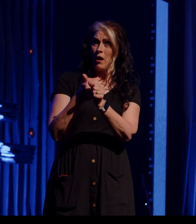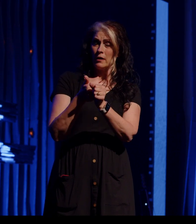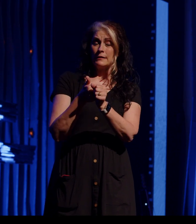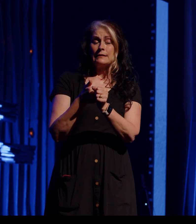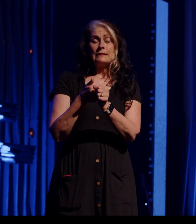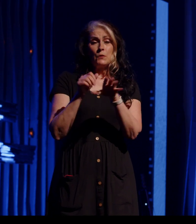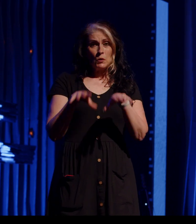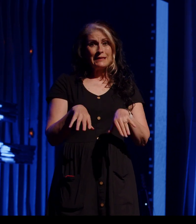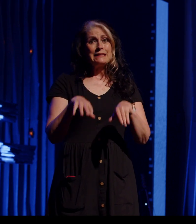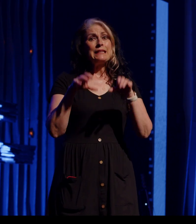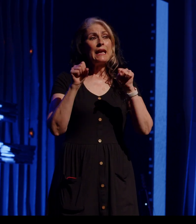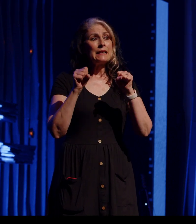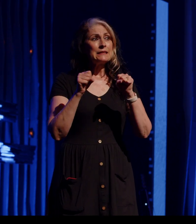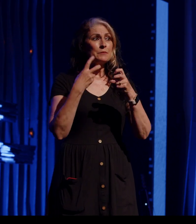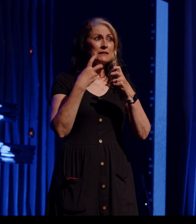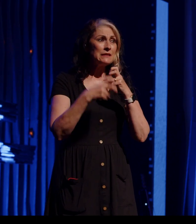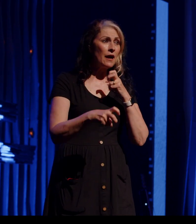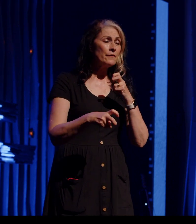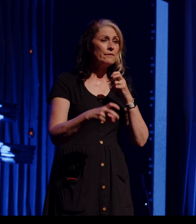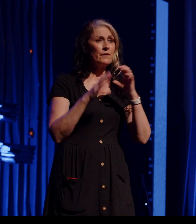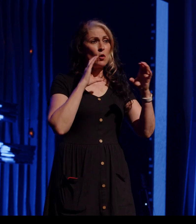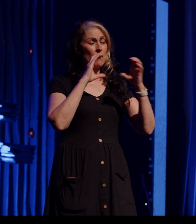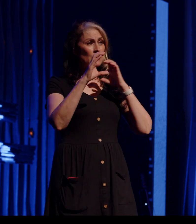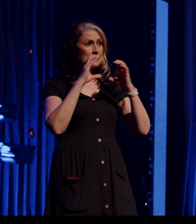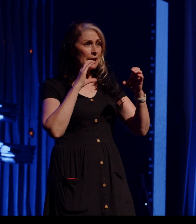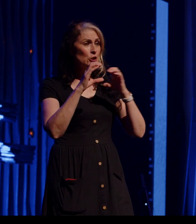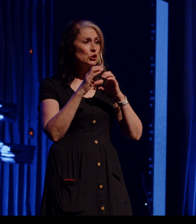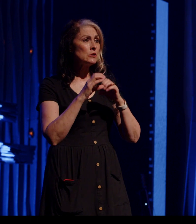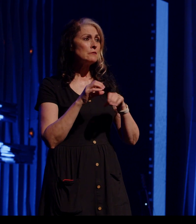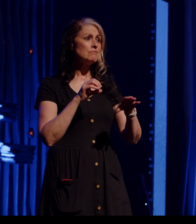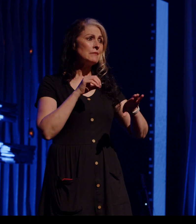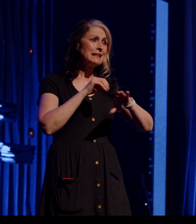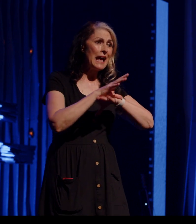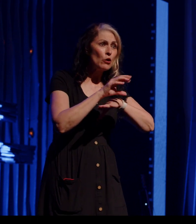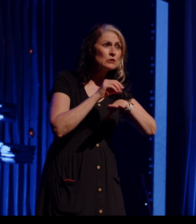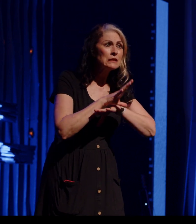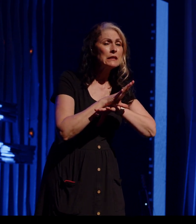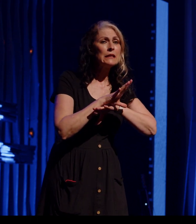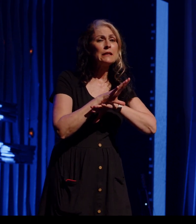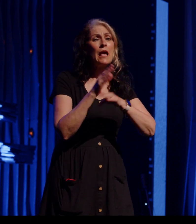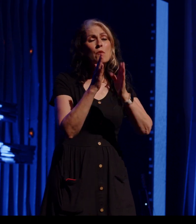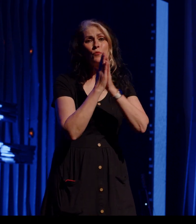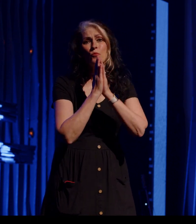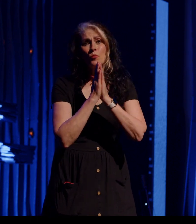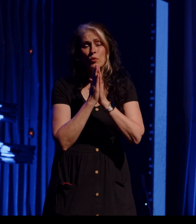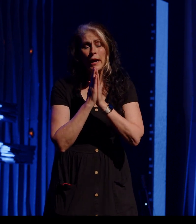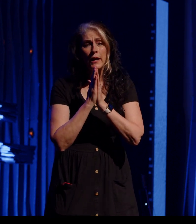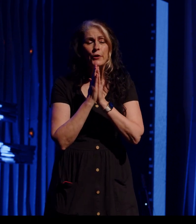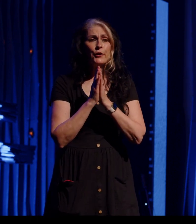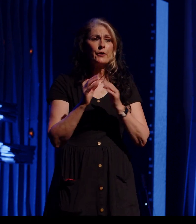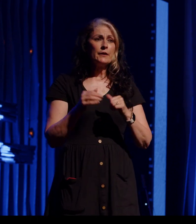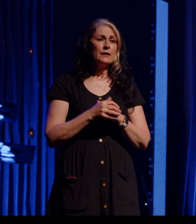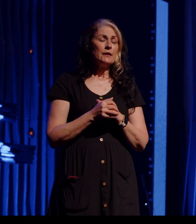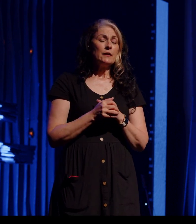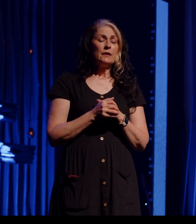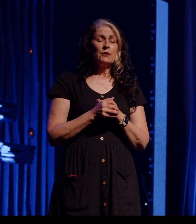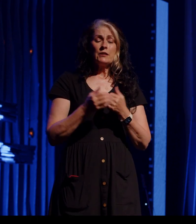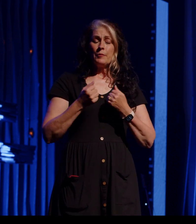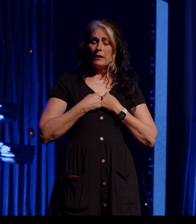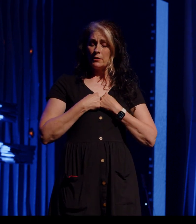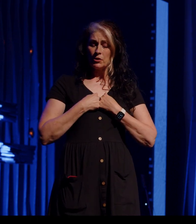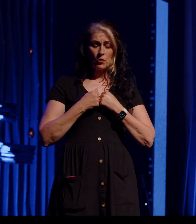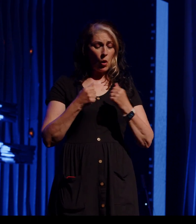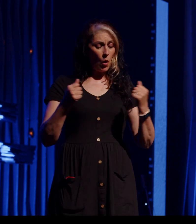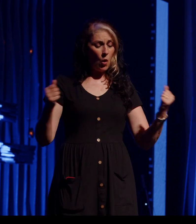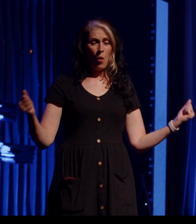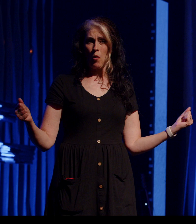take some hard conversations and counseling and prayer and just being open to